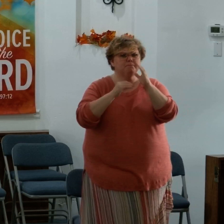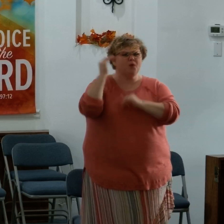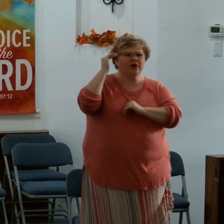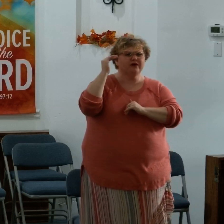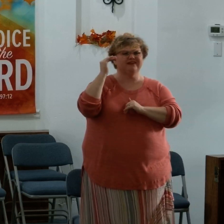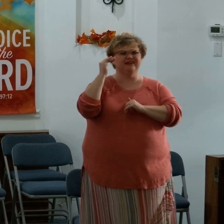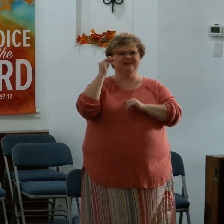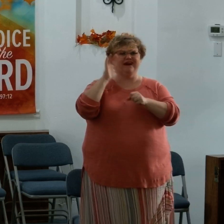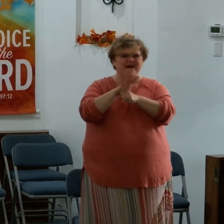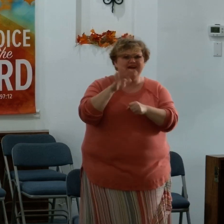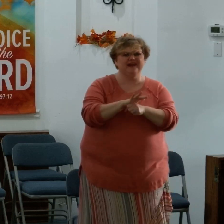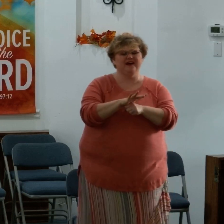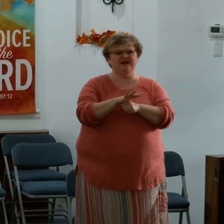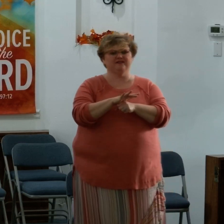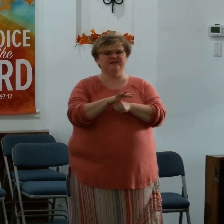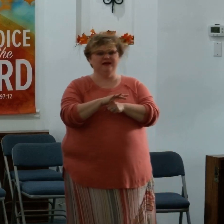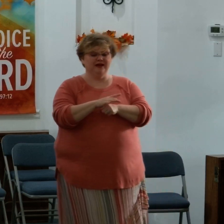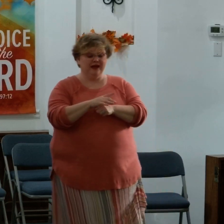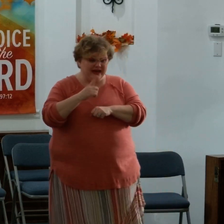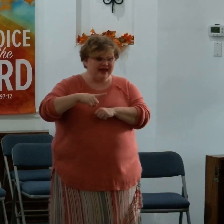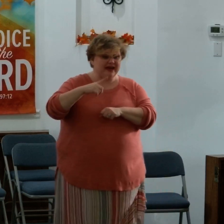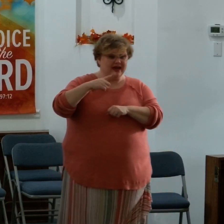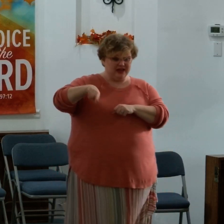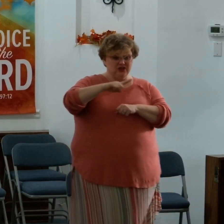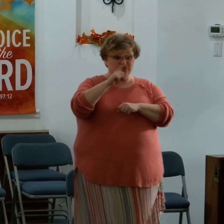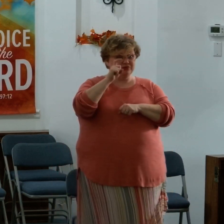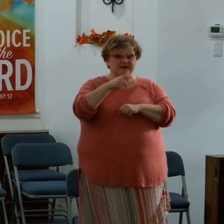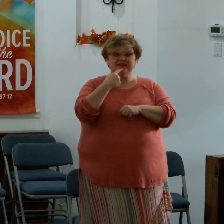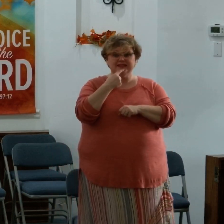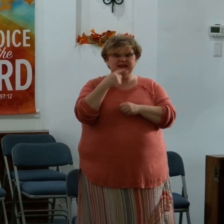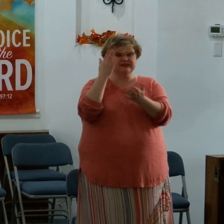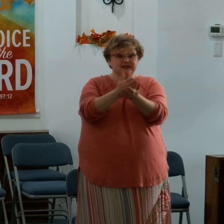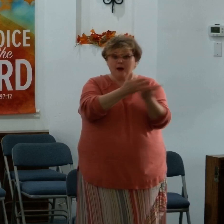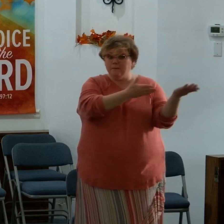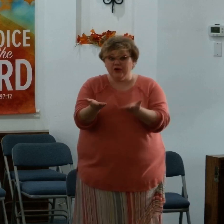asked us to do this year, and you'll have to tell them to stop bringing it.